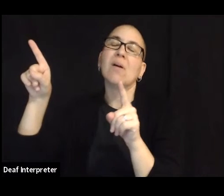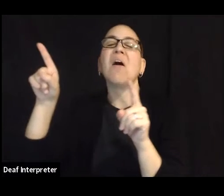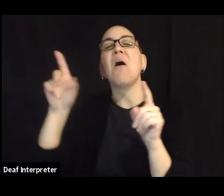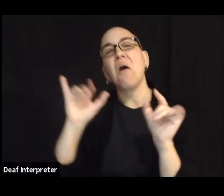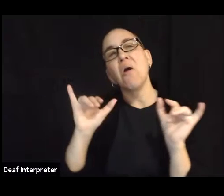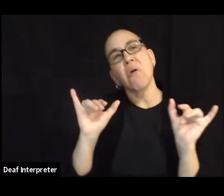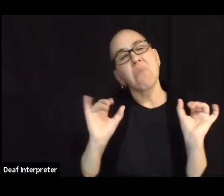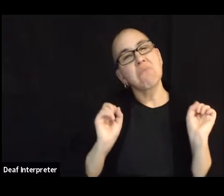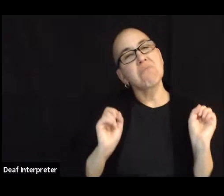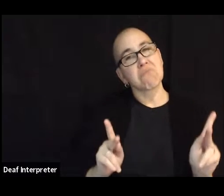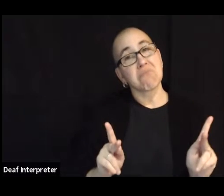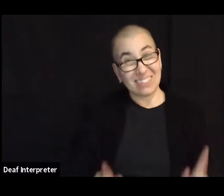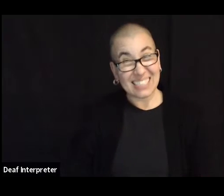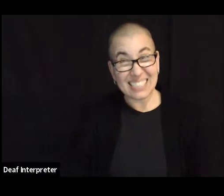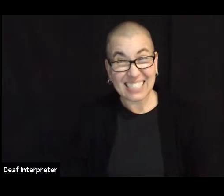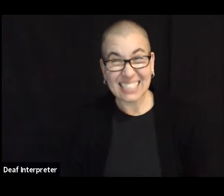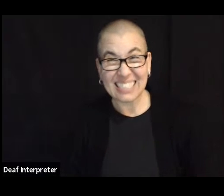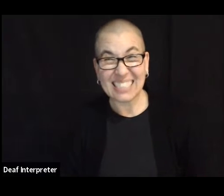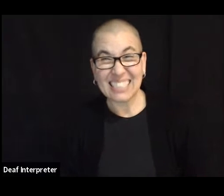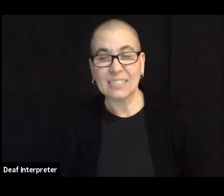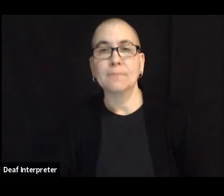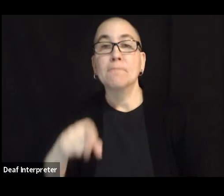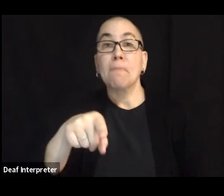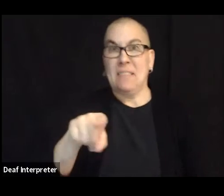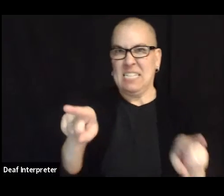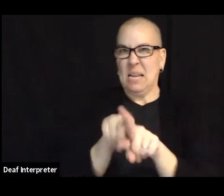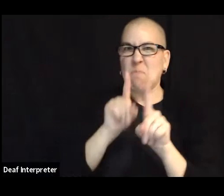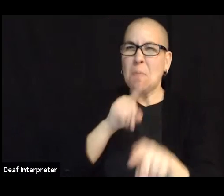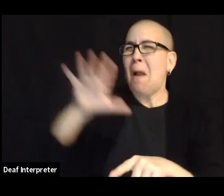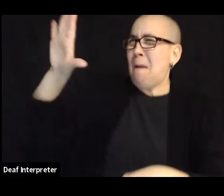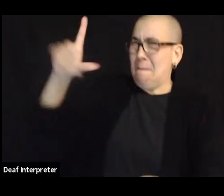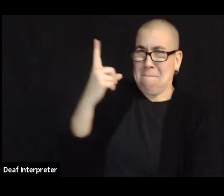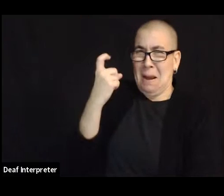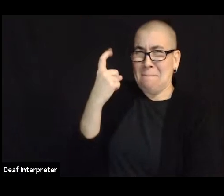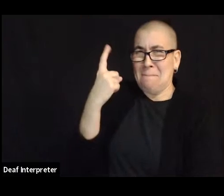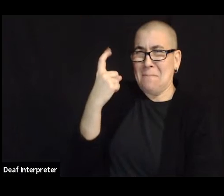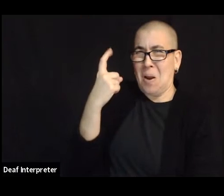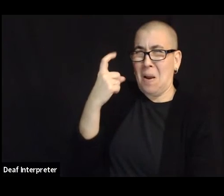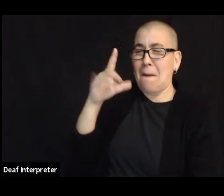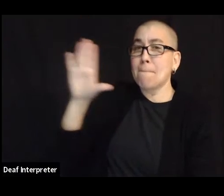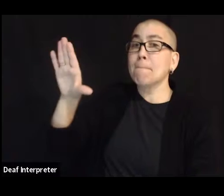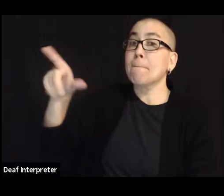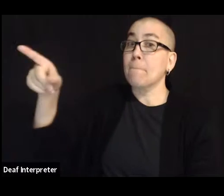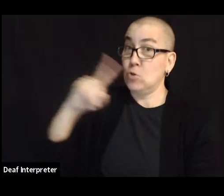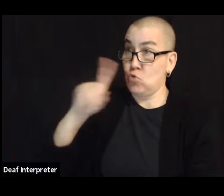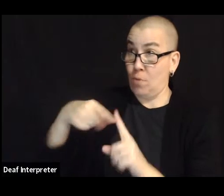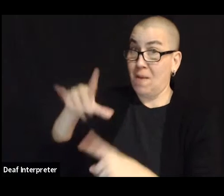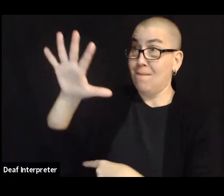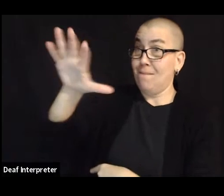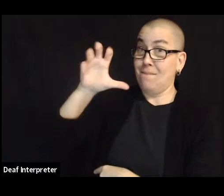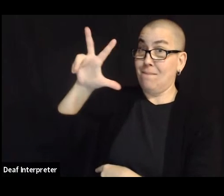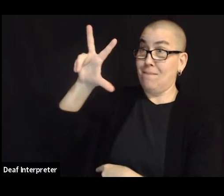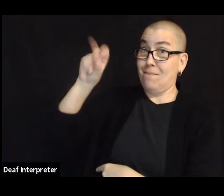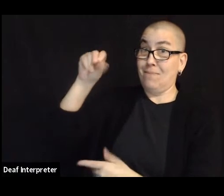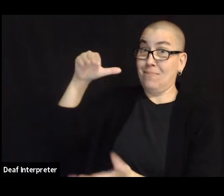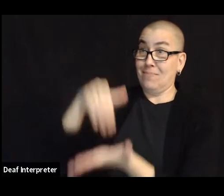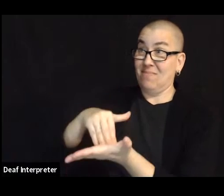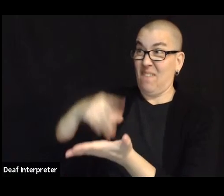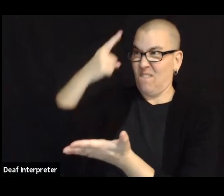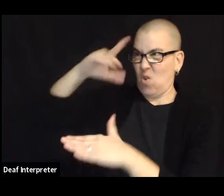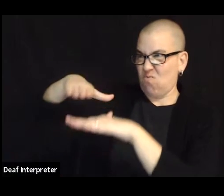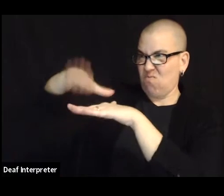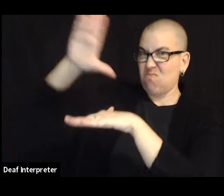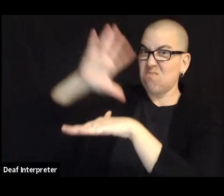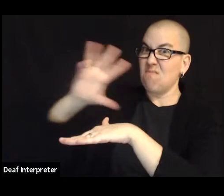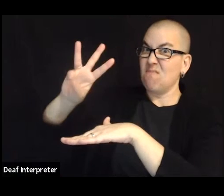and then an unrelated question. I did hear that number, and 530 for 65 and up is equivalent to the total doses that Minnesota has already